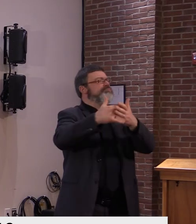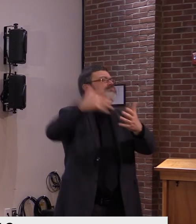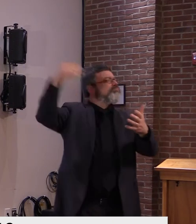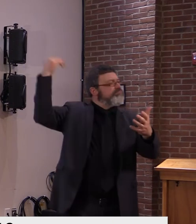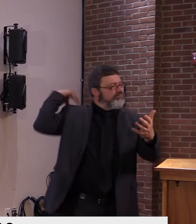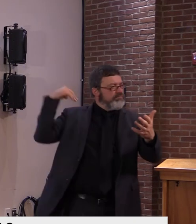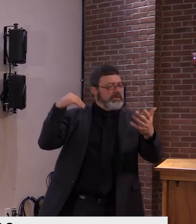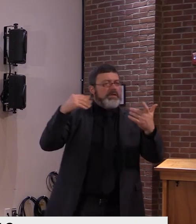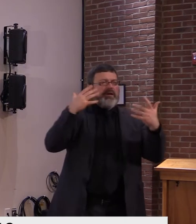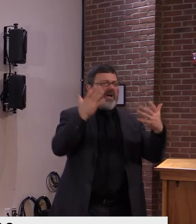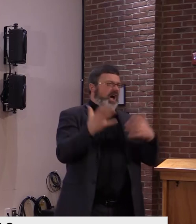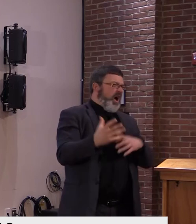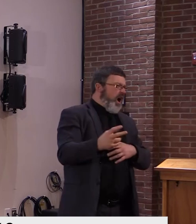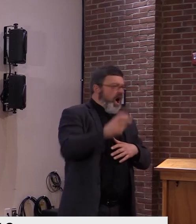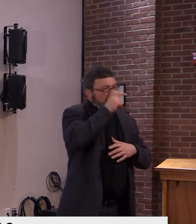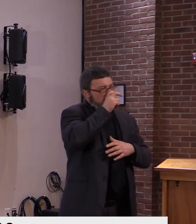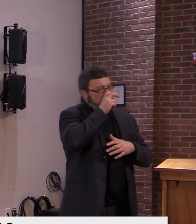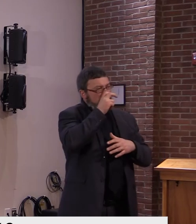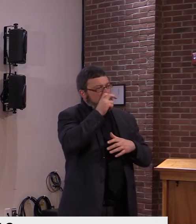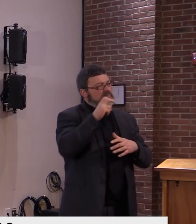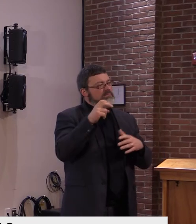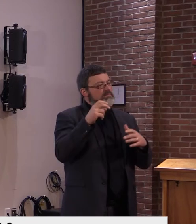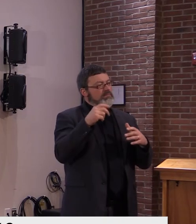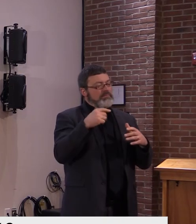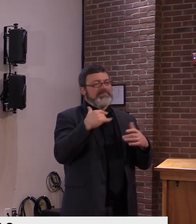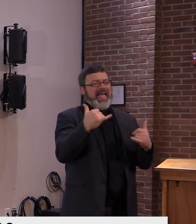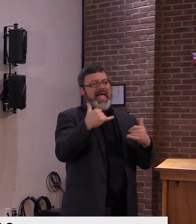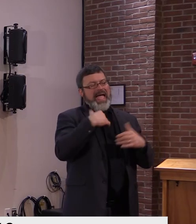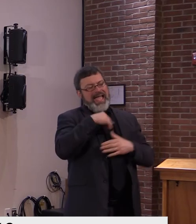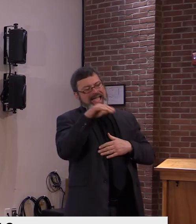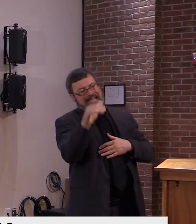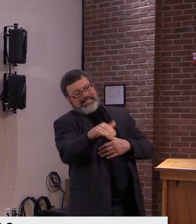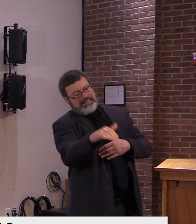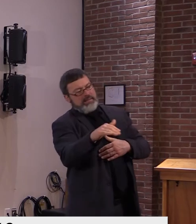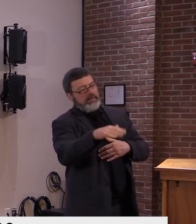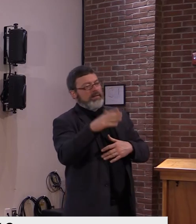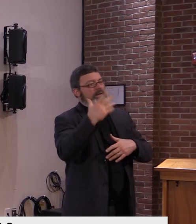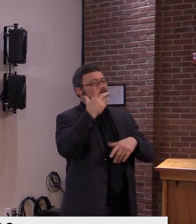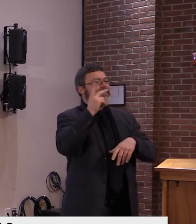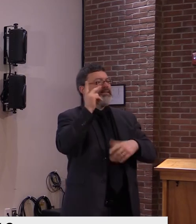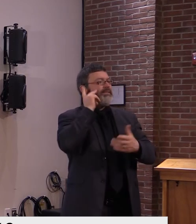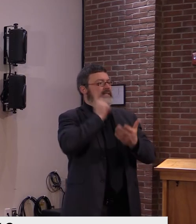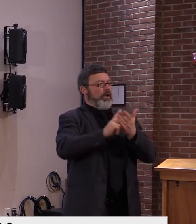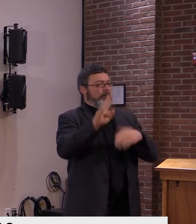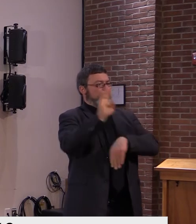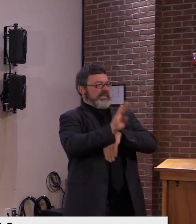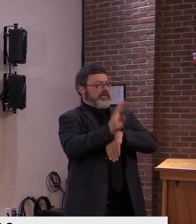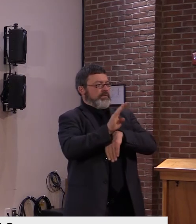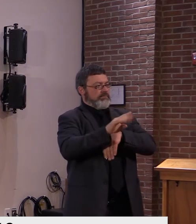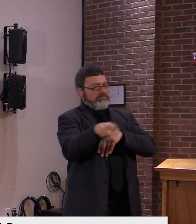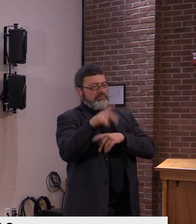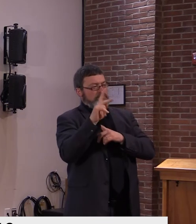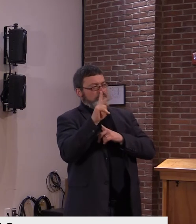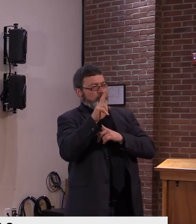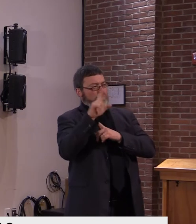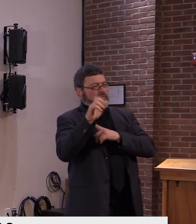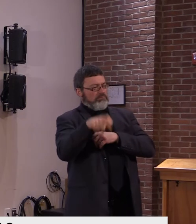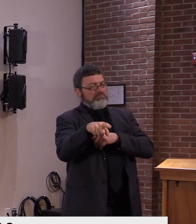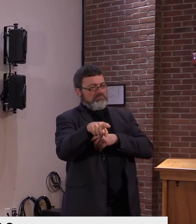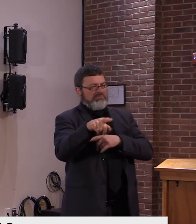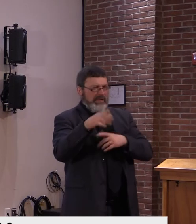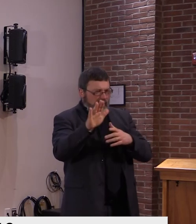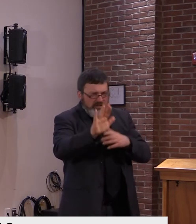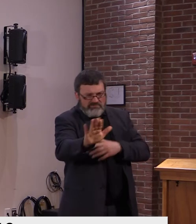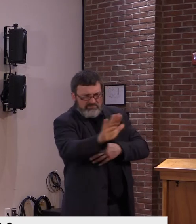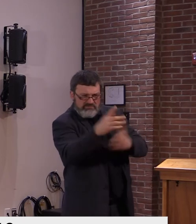Curley if she could add anything to that, because they were instrumental in negotiating with the ski areas. Absolutely, happy to.